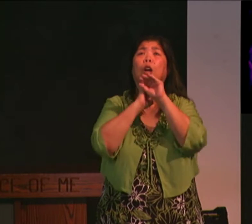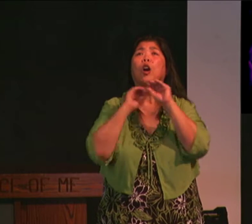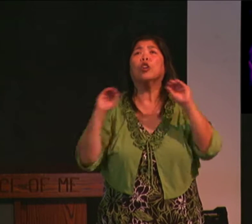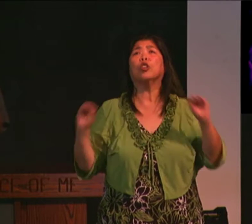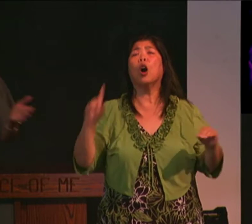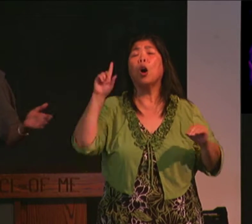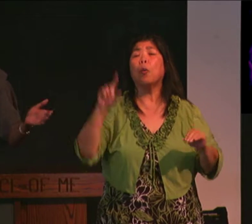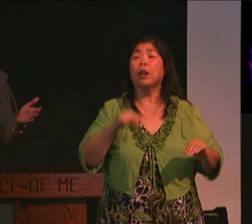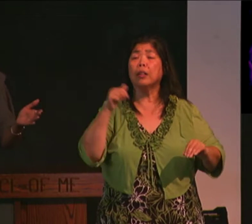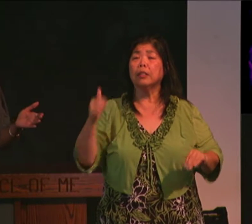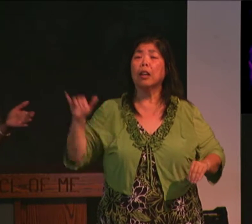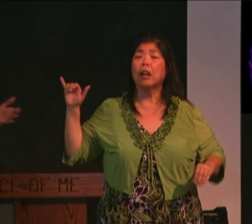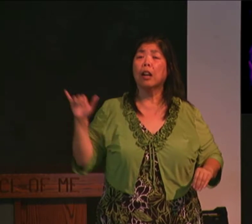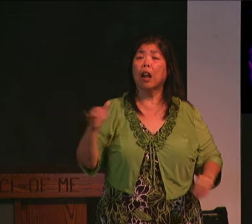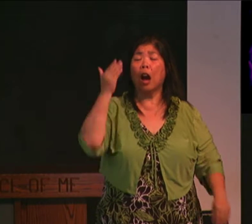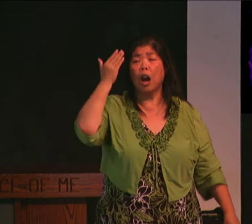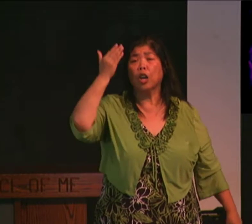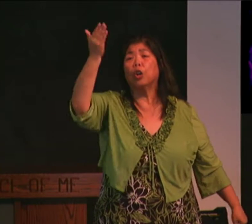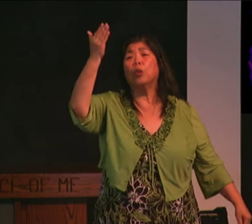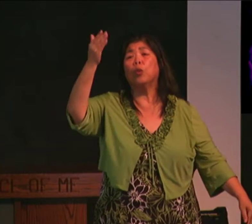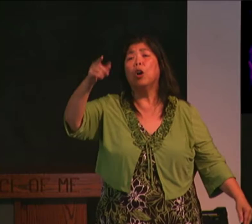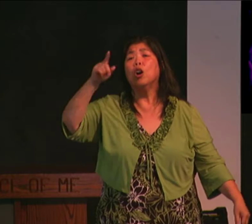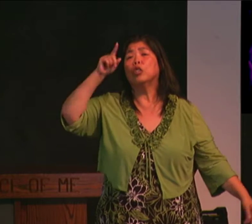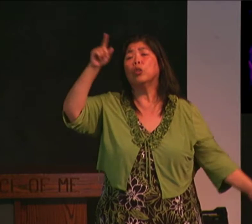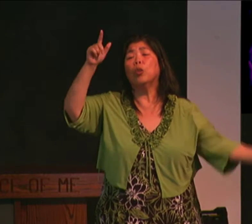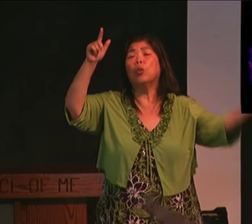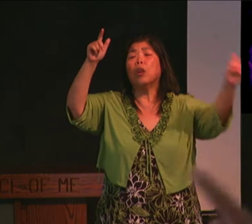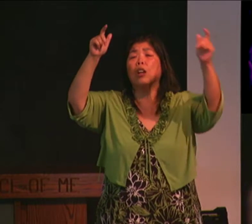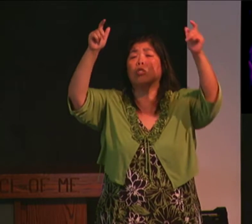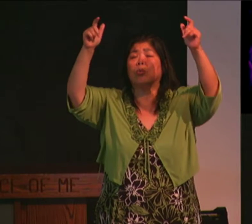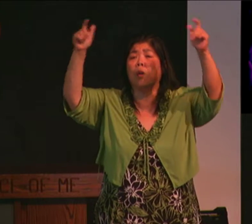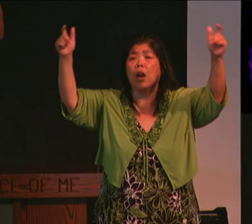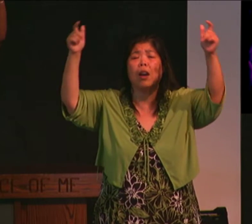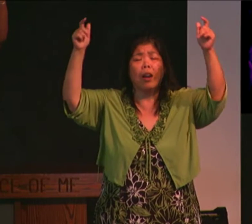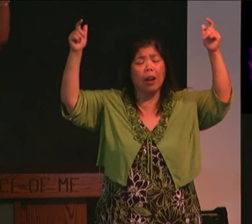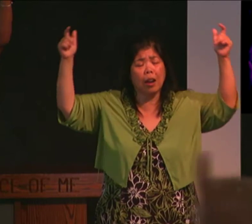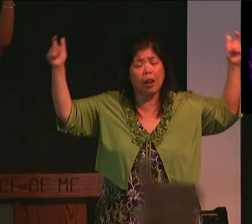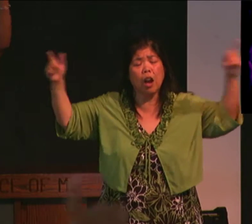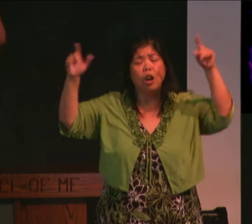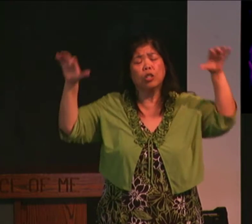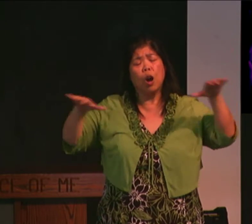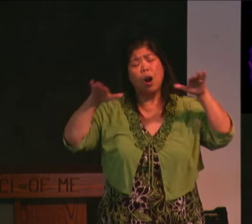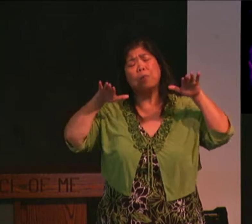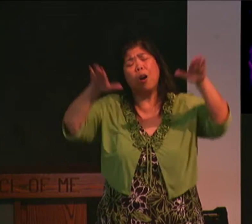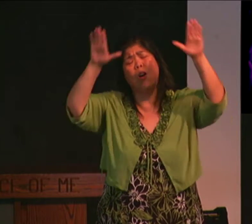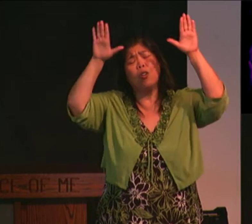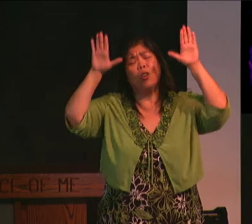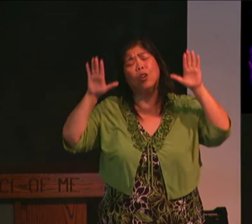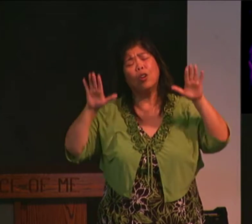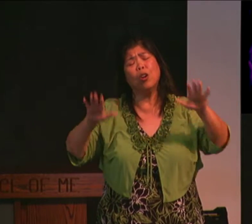There is no one else like you. You are great. You do